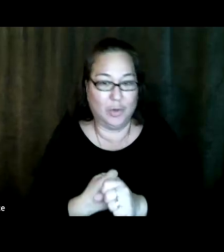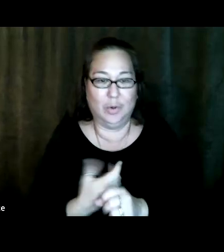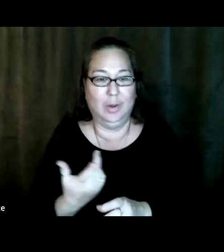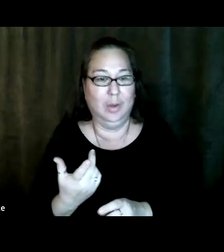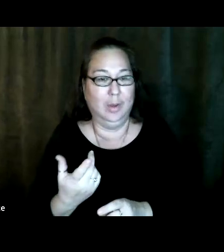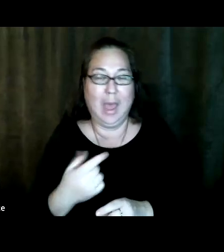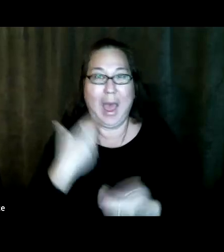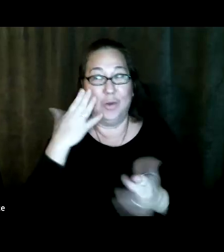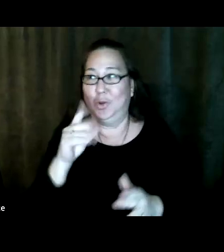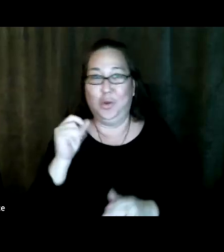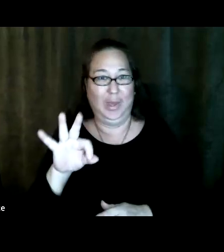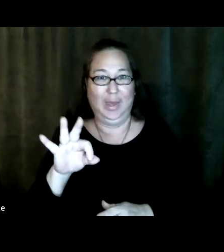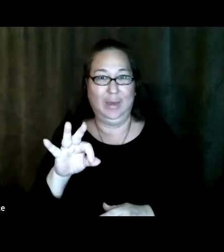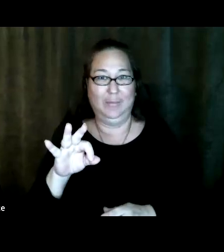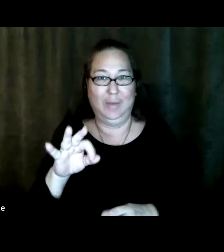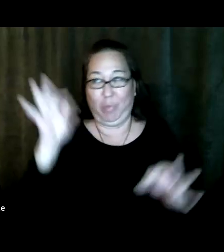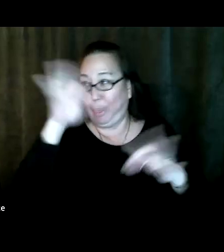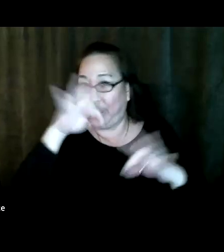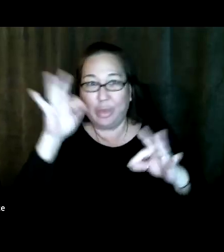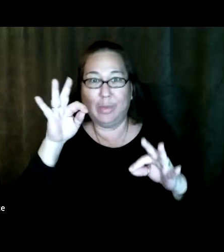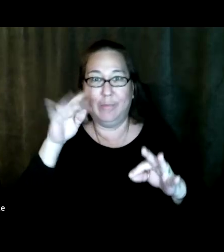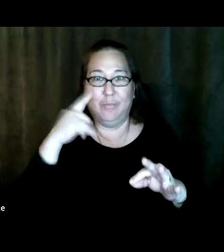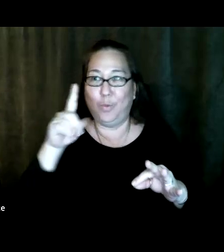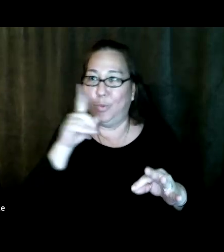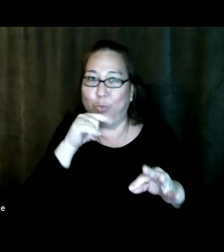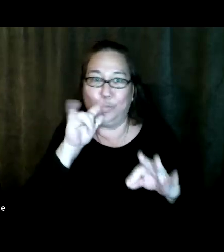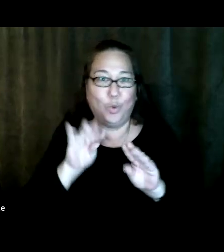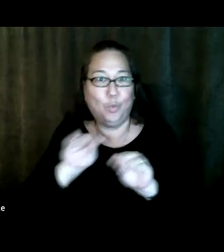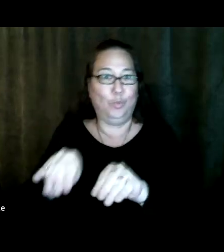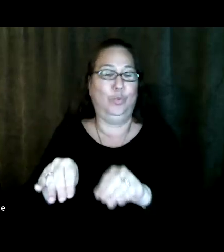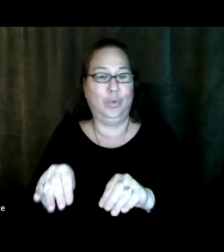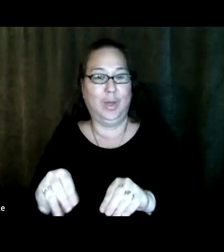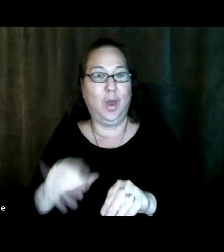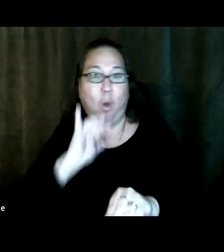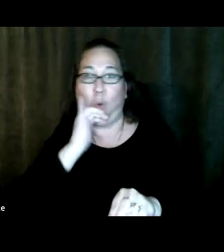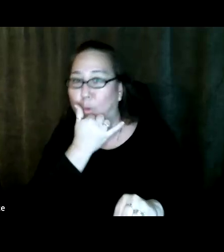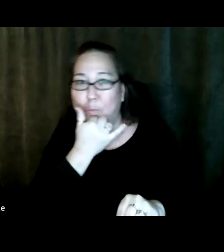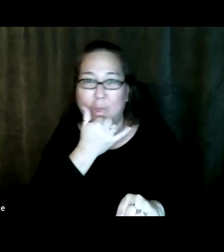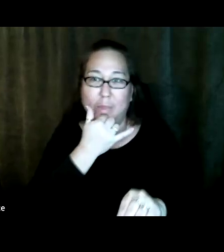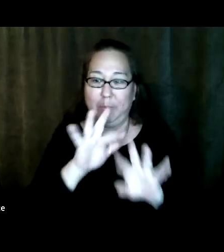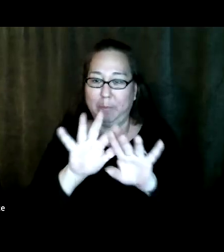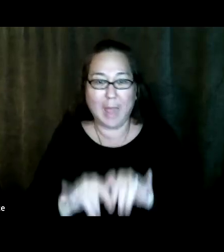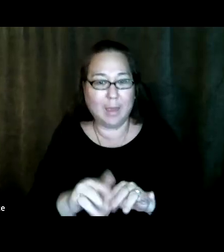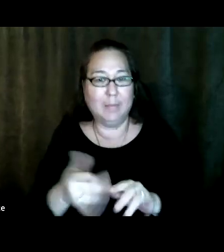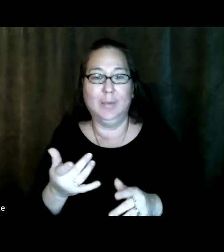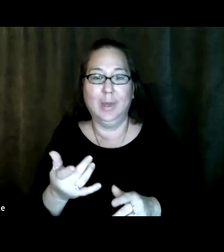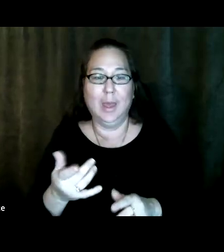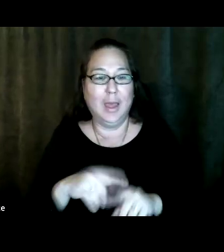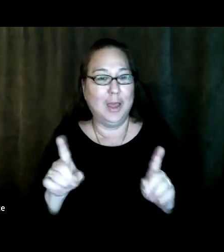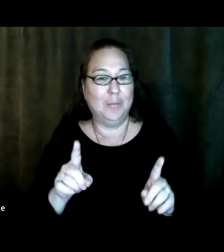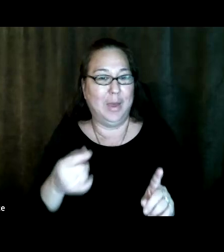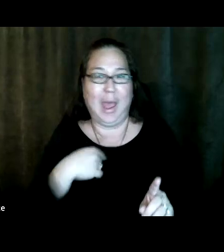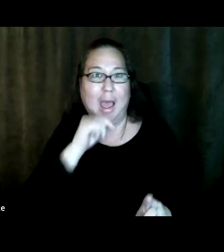and getting the data and calculating that, again, a child from collegiate is going to be